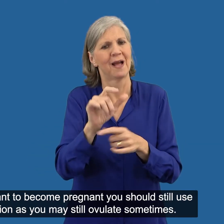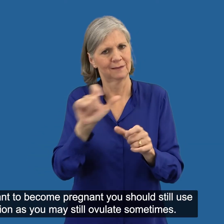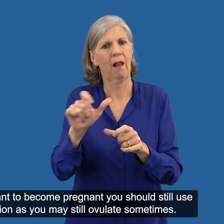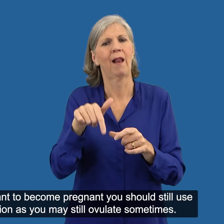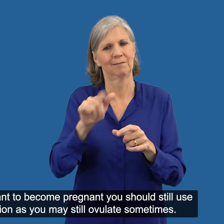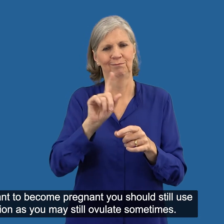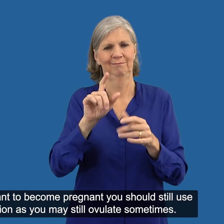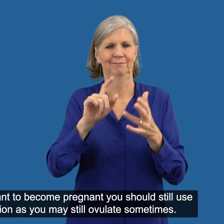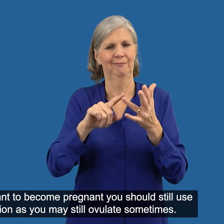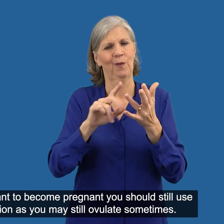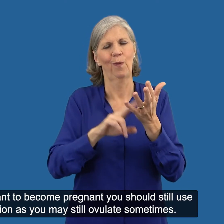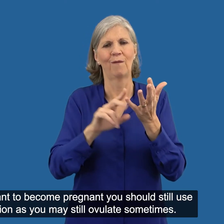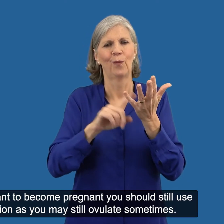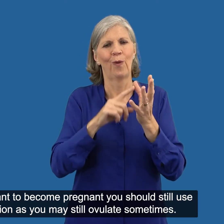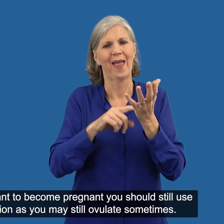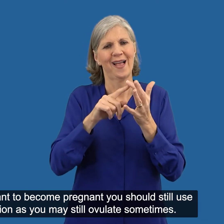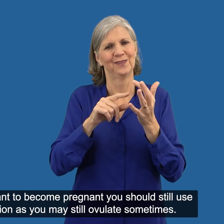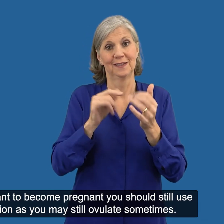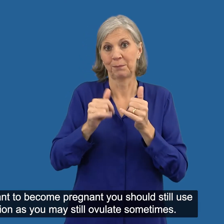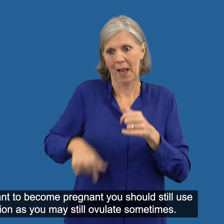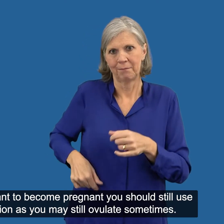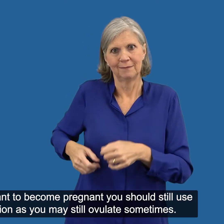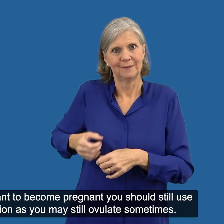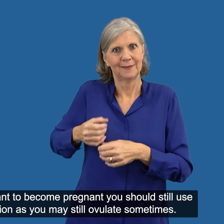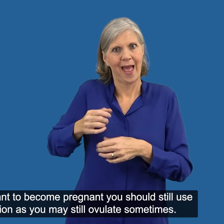use contraception, as you may still ovulate sometimes.